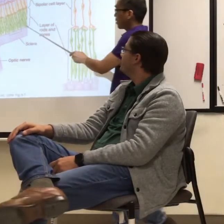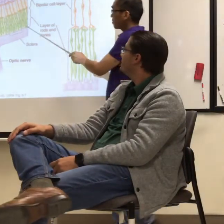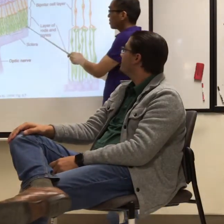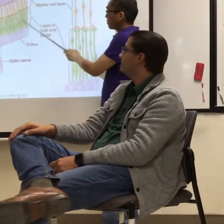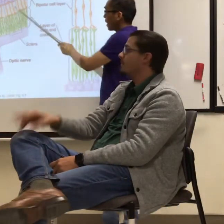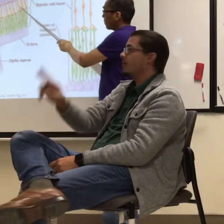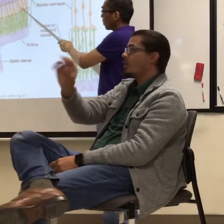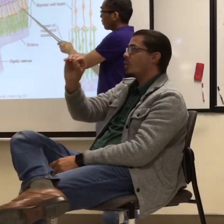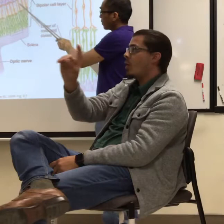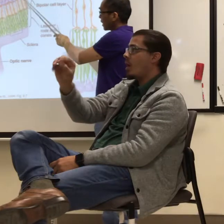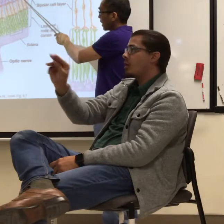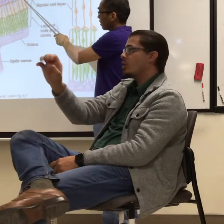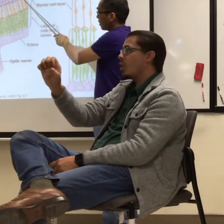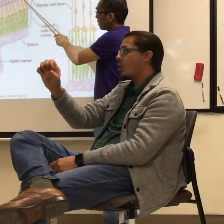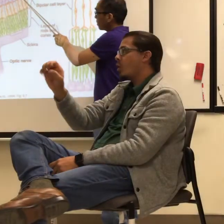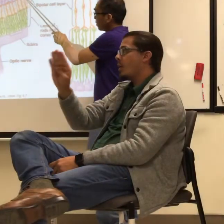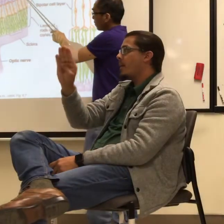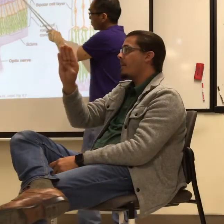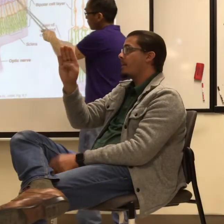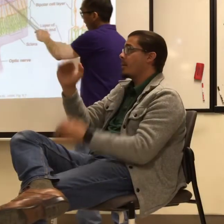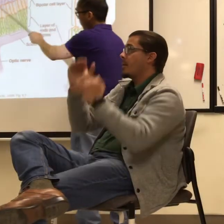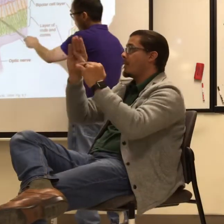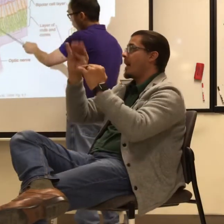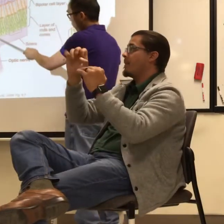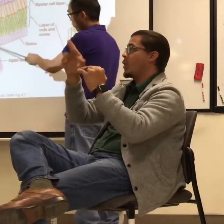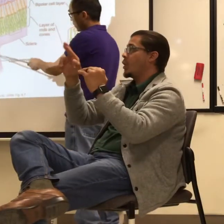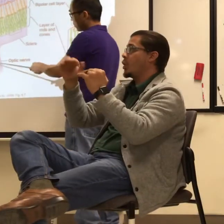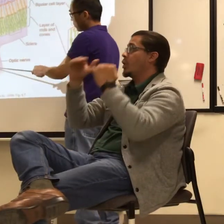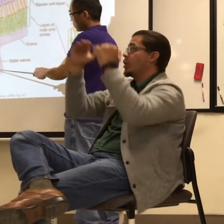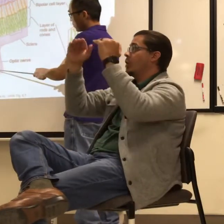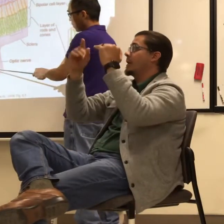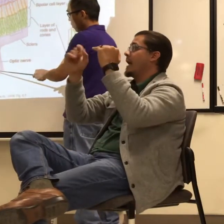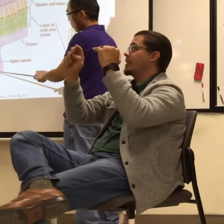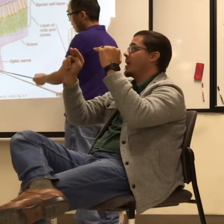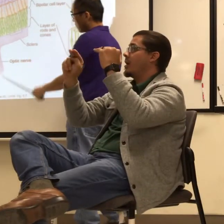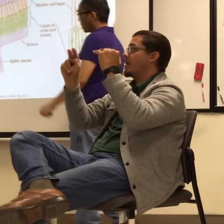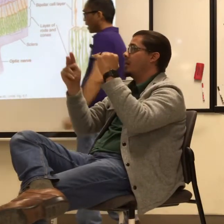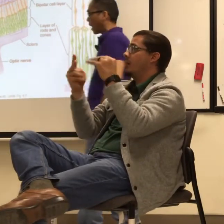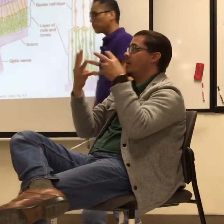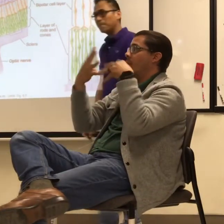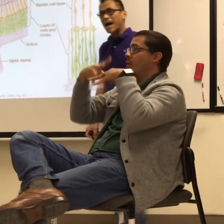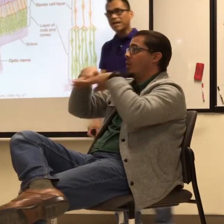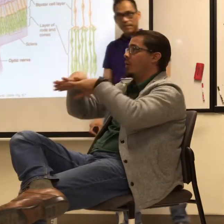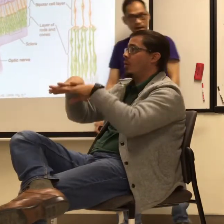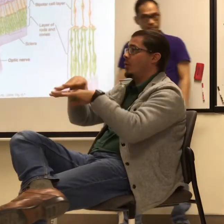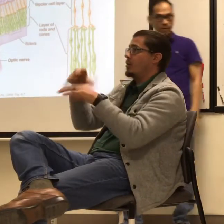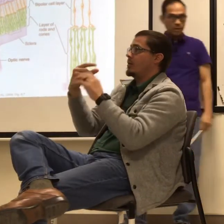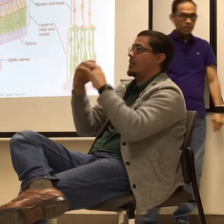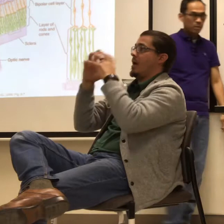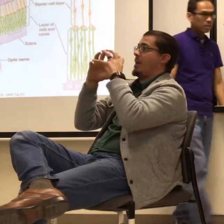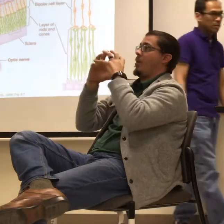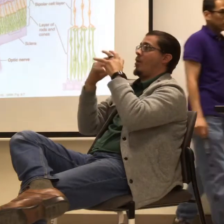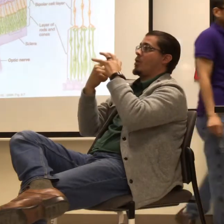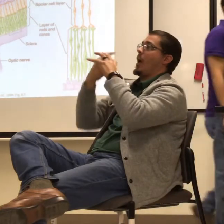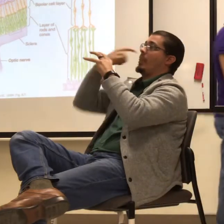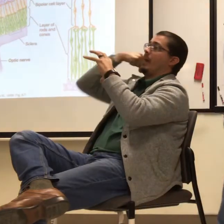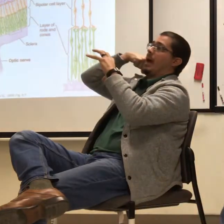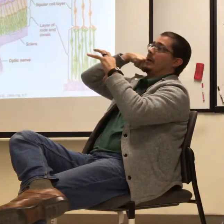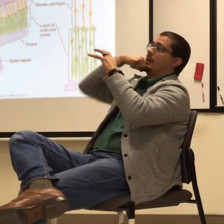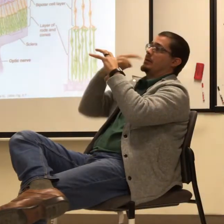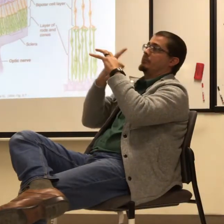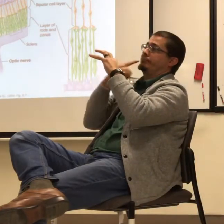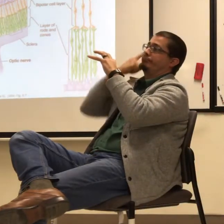Rods and cones, bipolar, ganglion. Those fibers form cranial nerve 2. They go right out the back of the eyeball.